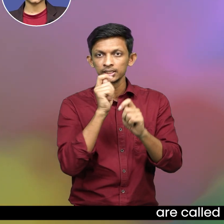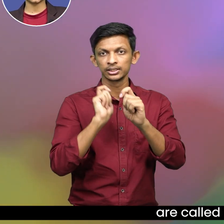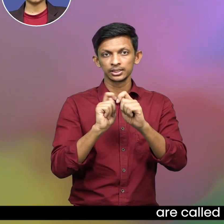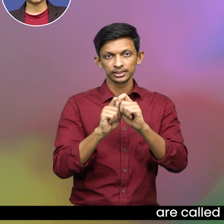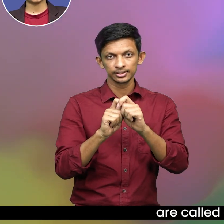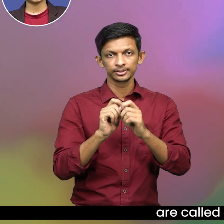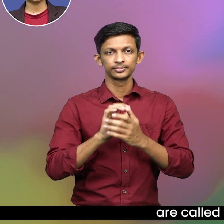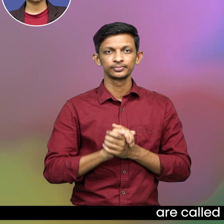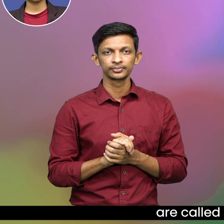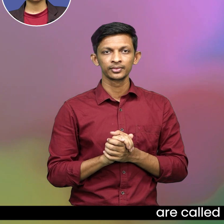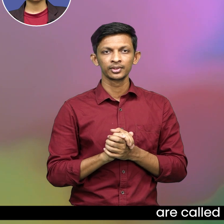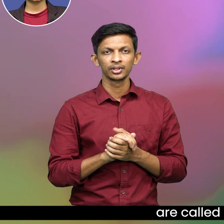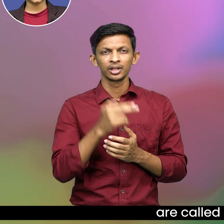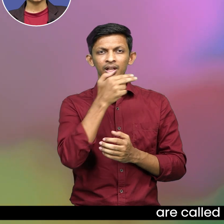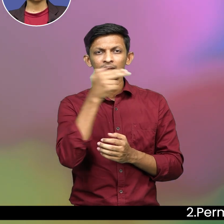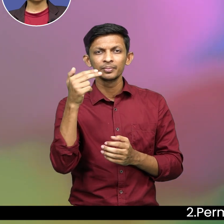tissues.